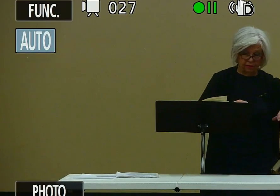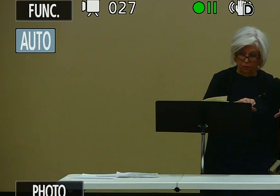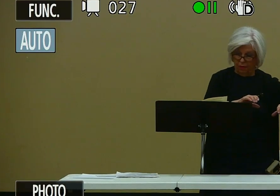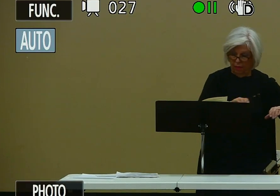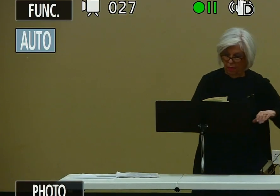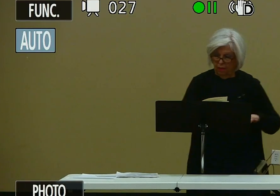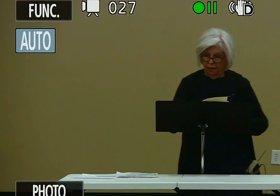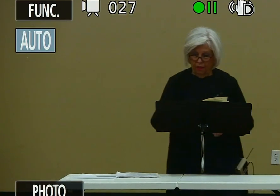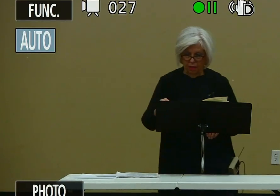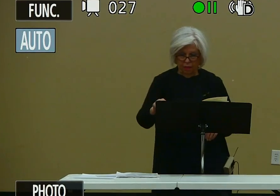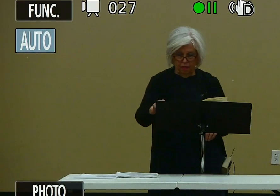forth. Then,